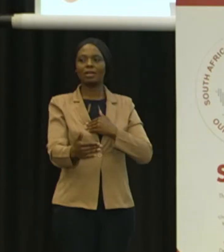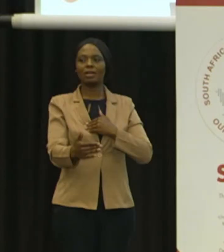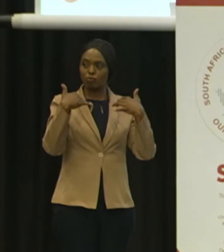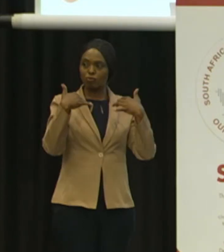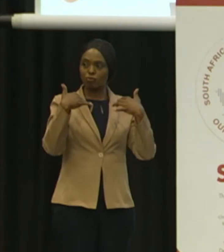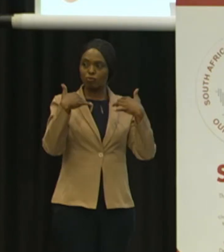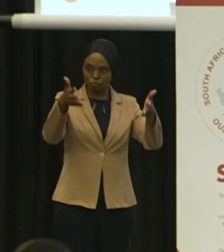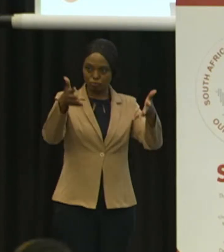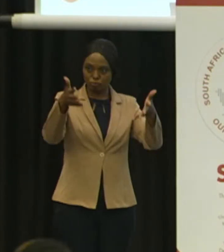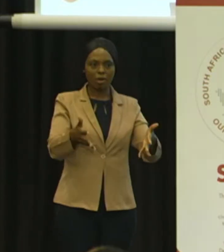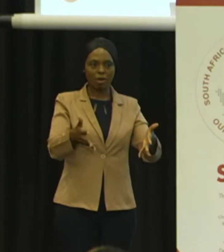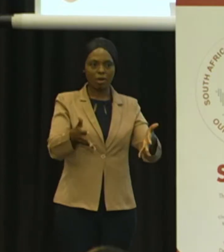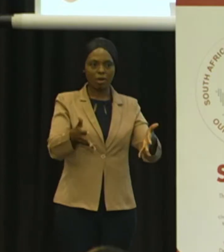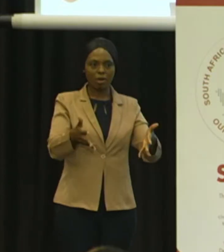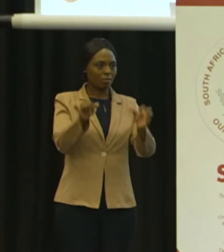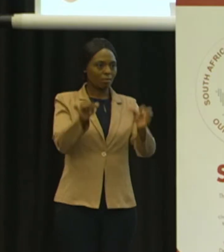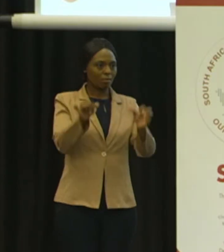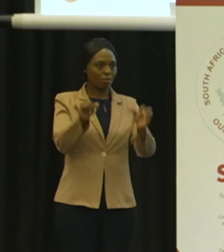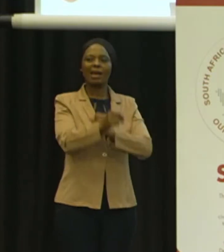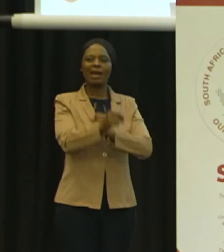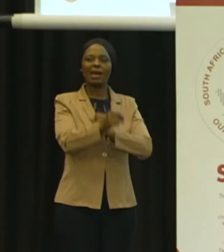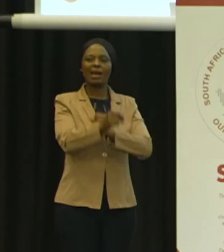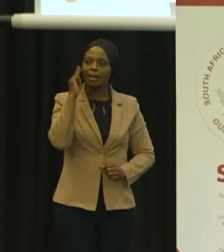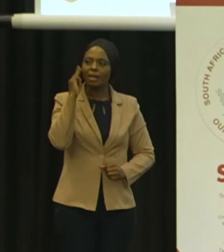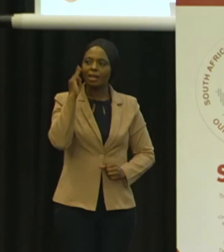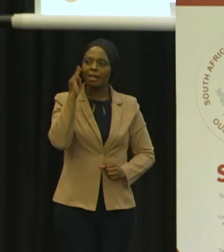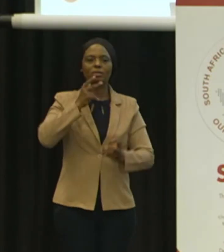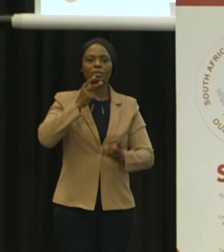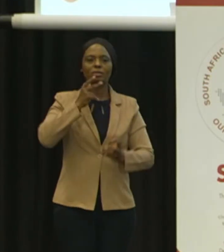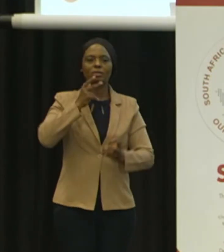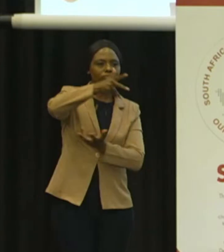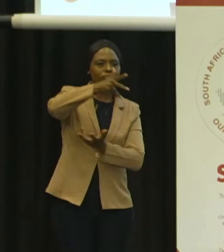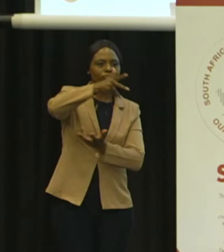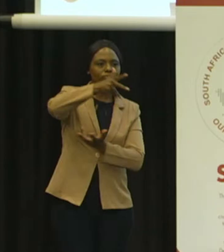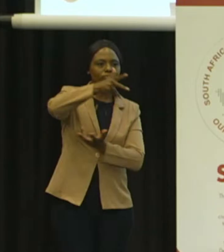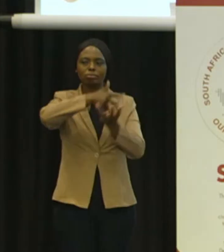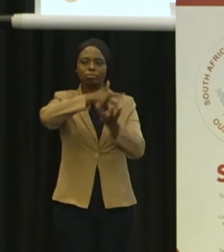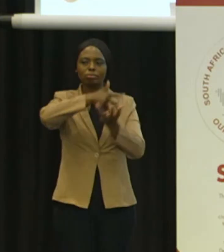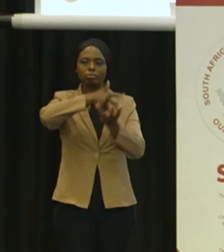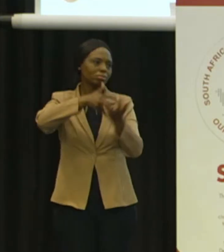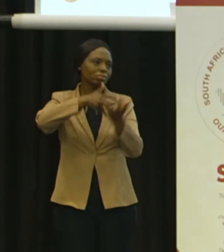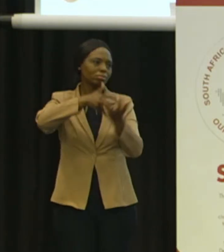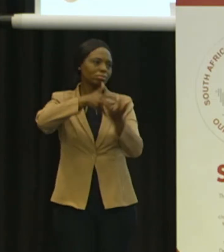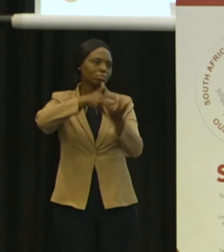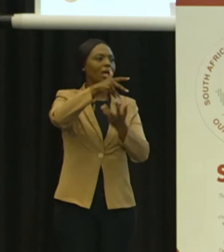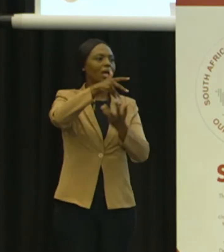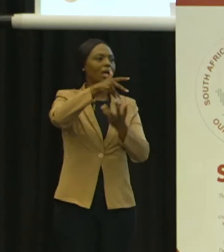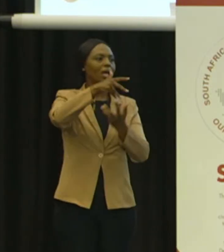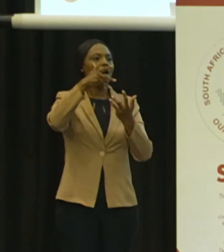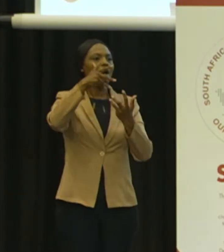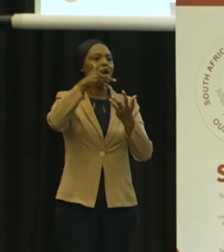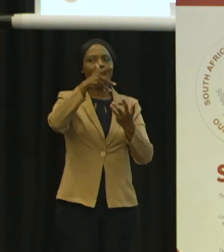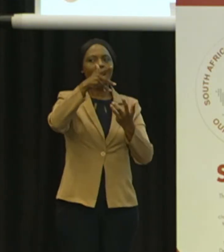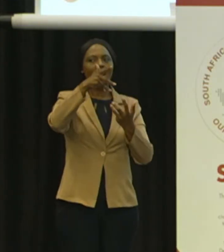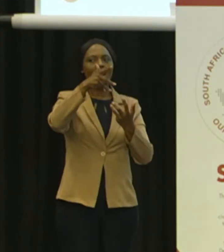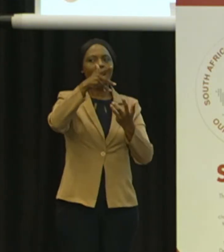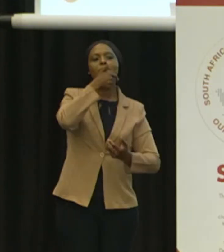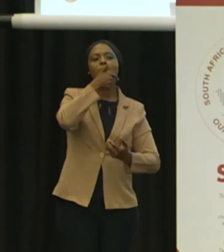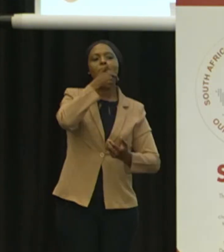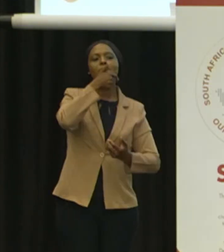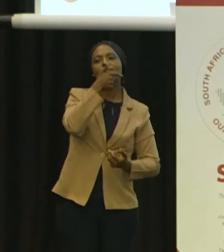nice networking and socializing kind of a session, not very far from